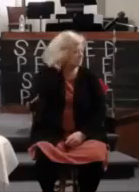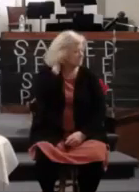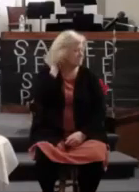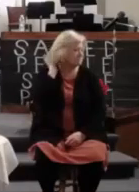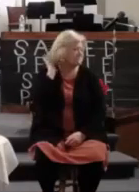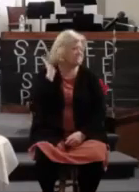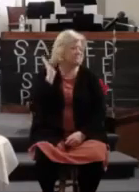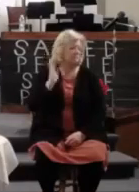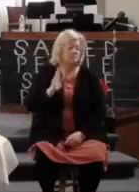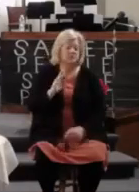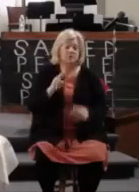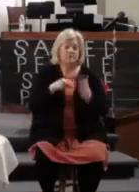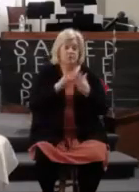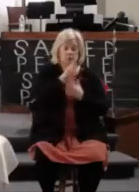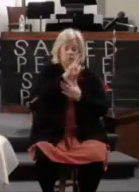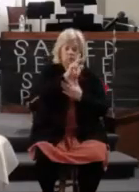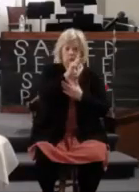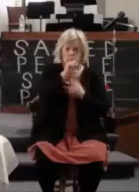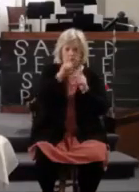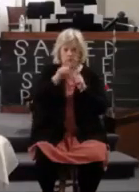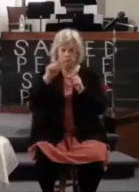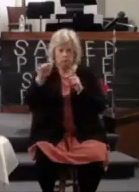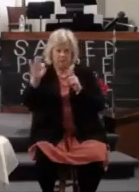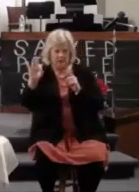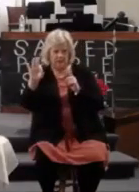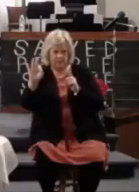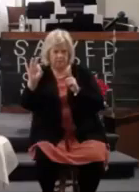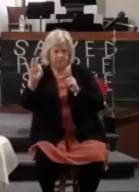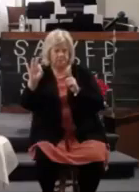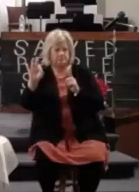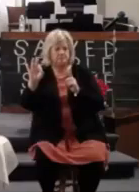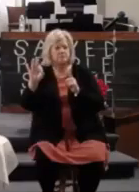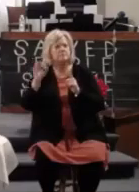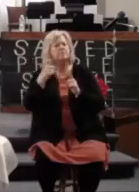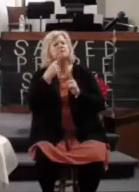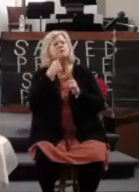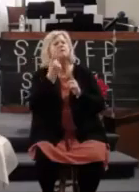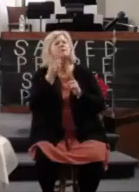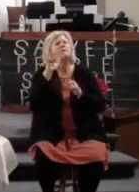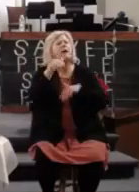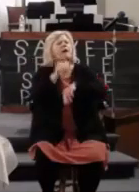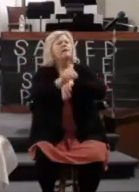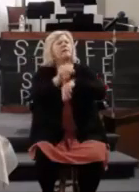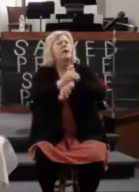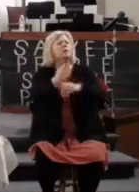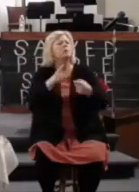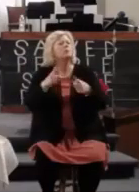with 23 through 29, tells us what happened that night.